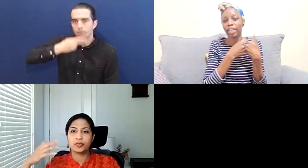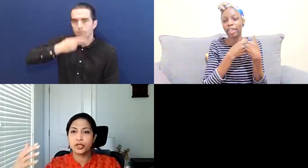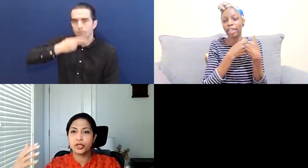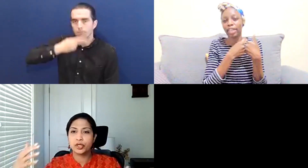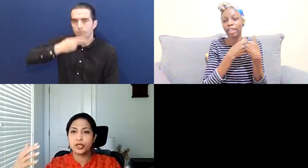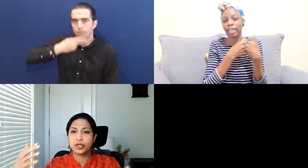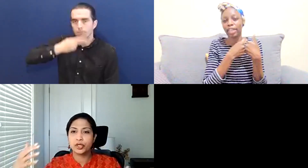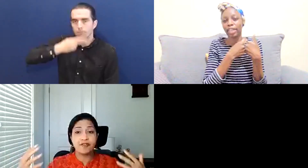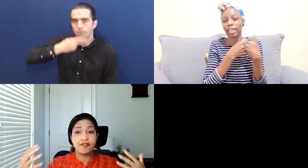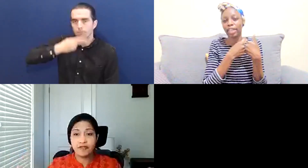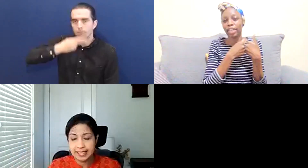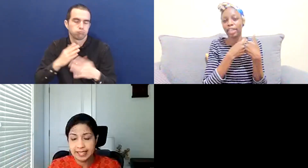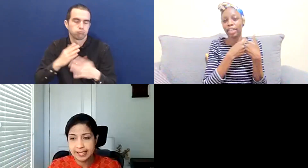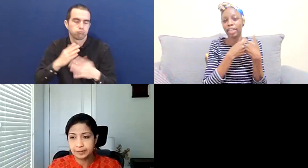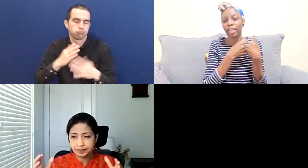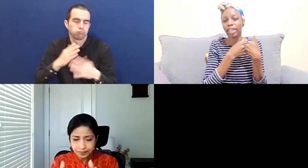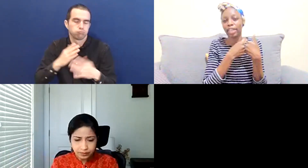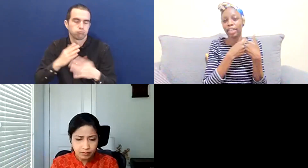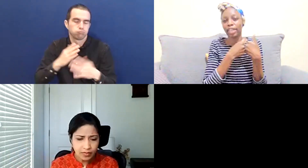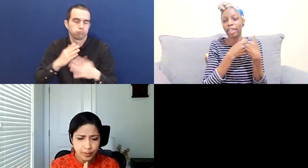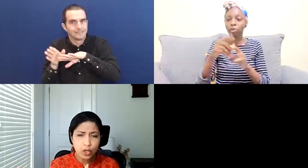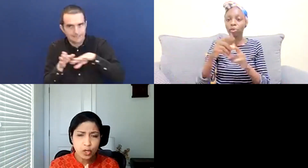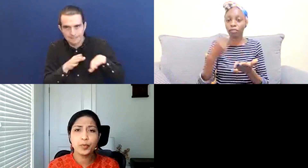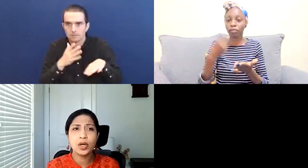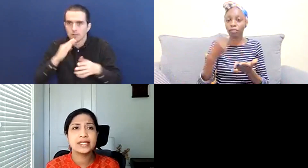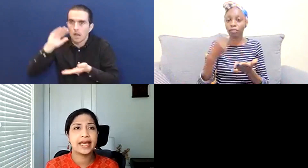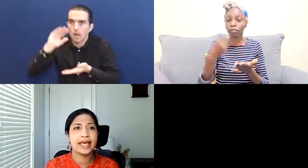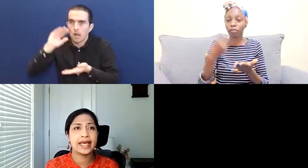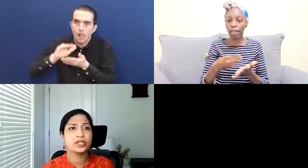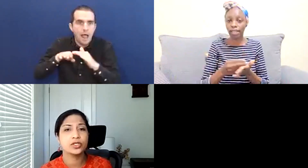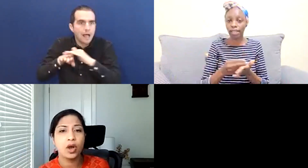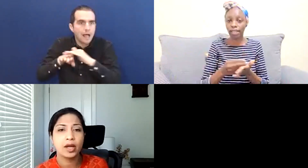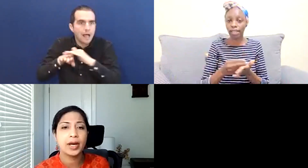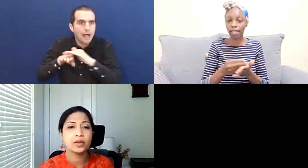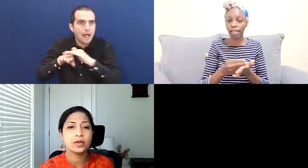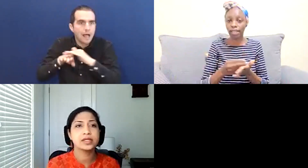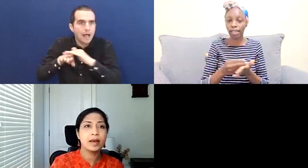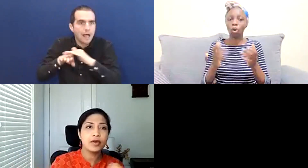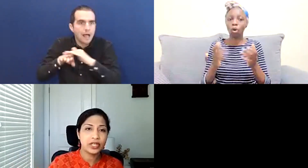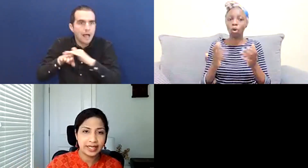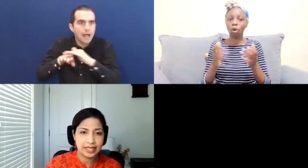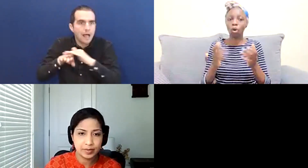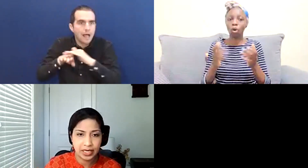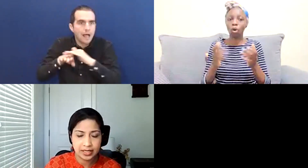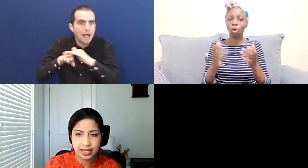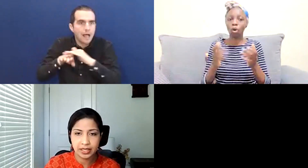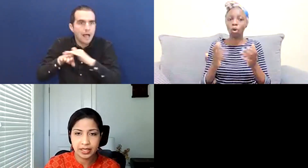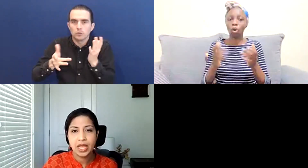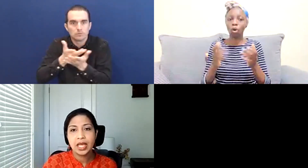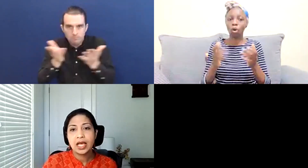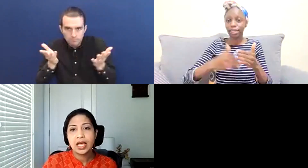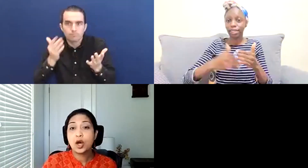processes for men and financing. I'm going to pause there and just talk about some of the next steps in our